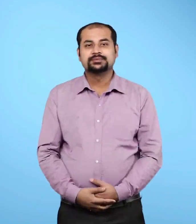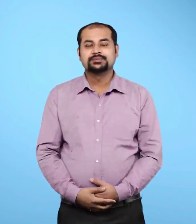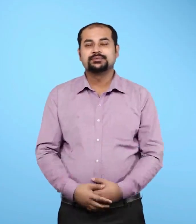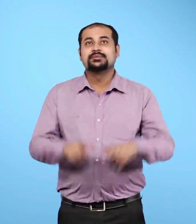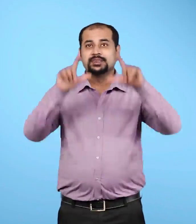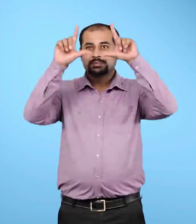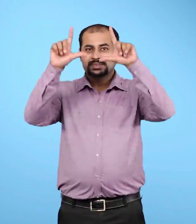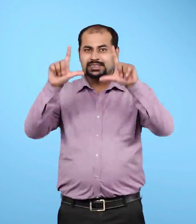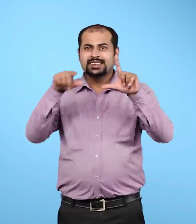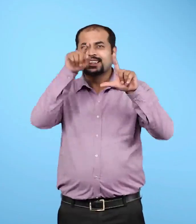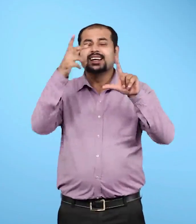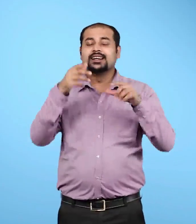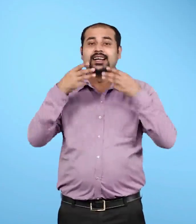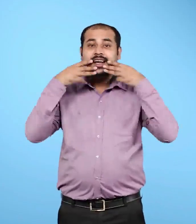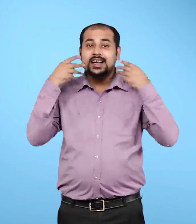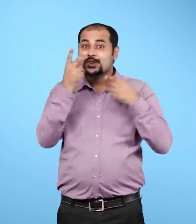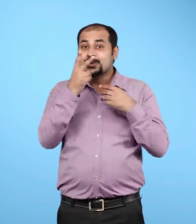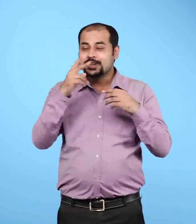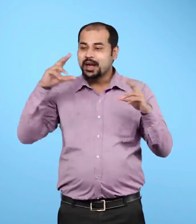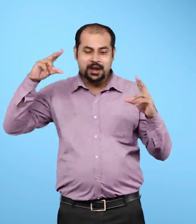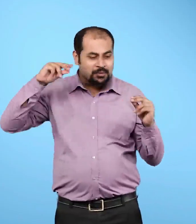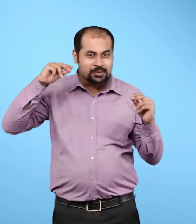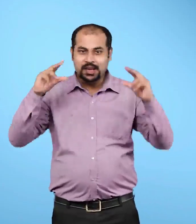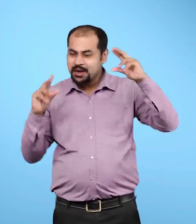The pictures have dialogues by 2 cats.